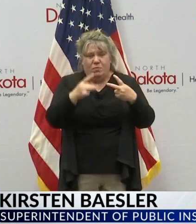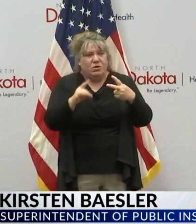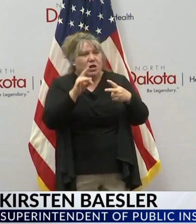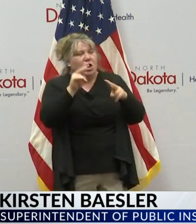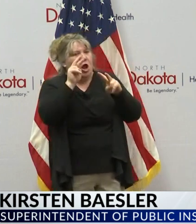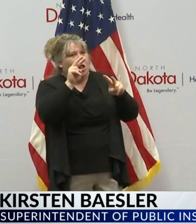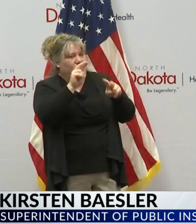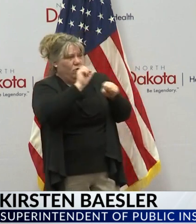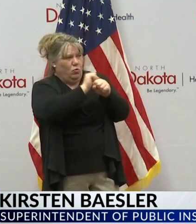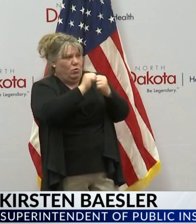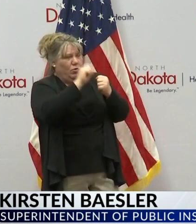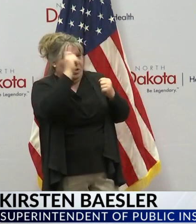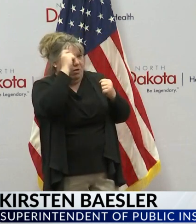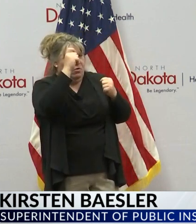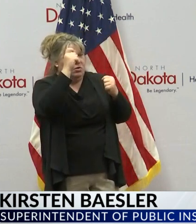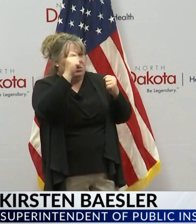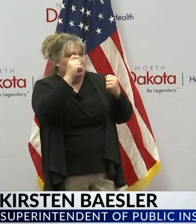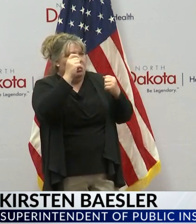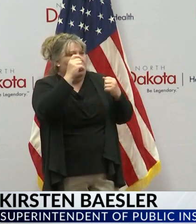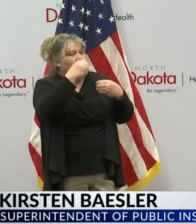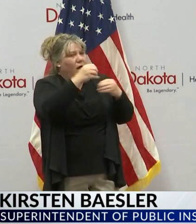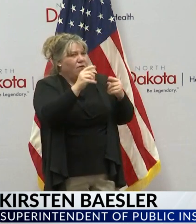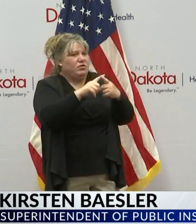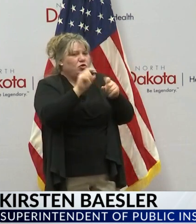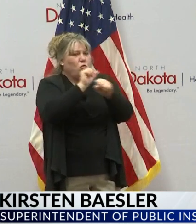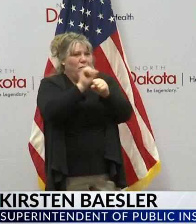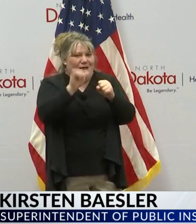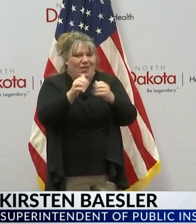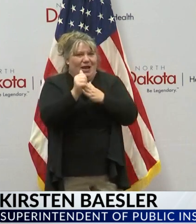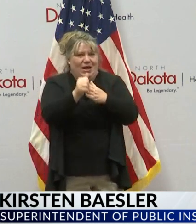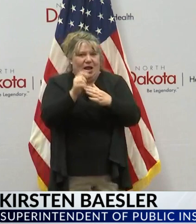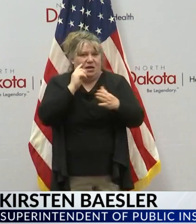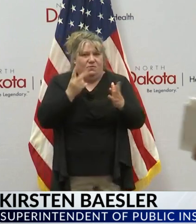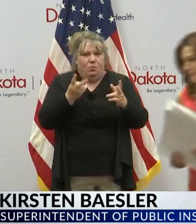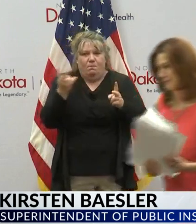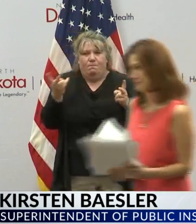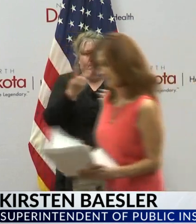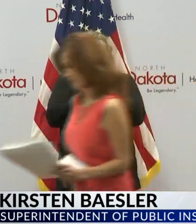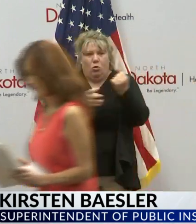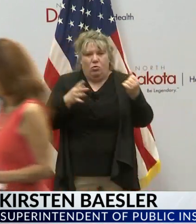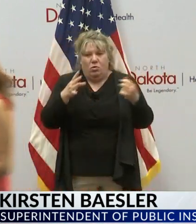office on that continued work for guidance. Thank you so much.